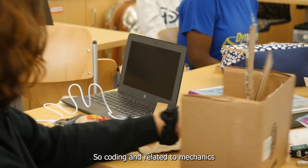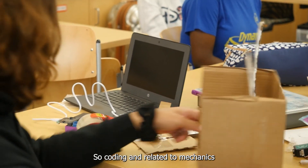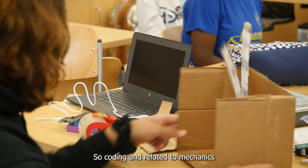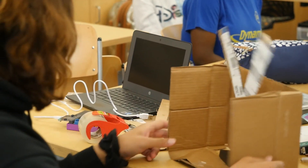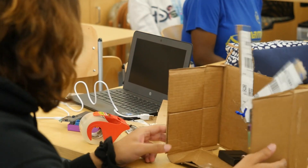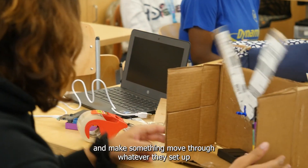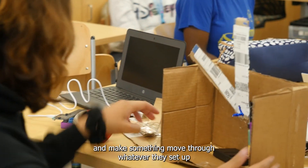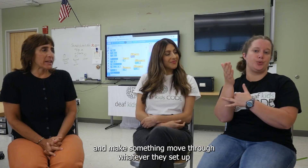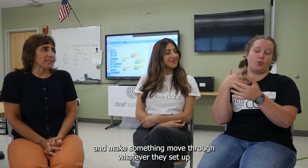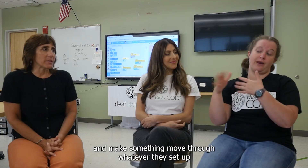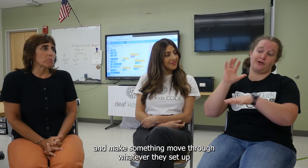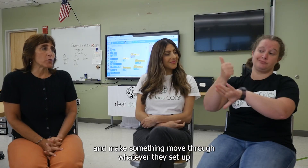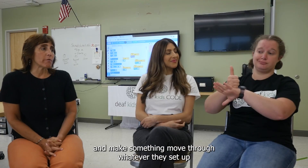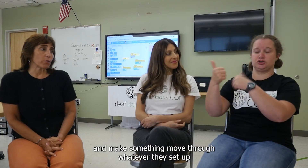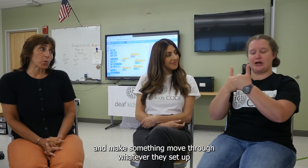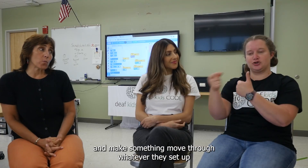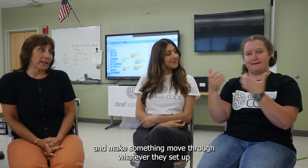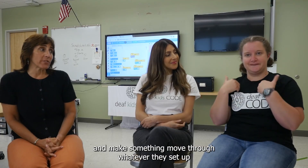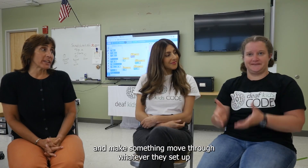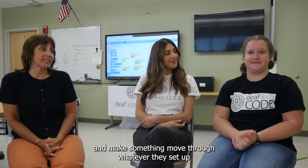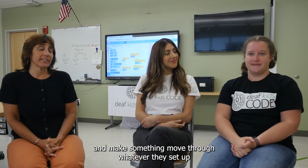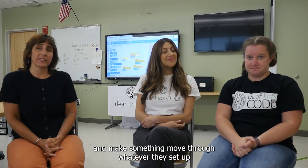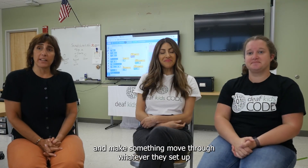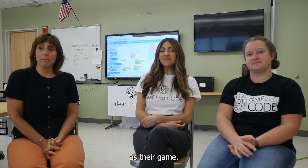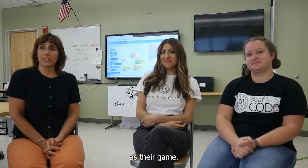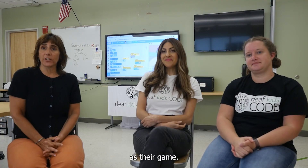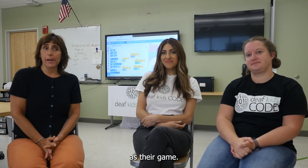and make something move through whatever they set up as their game.